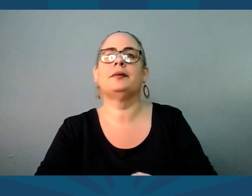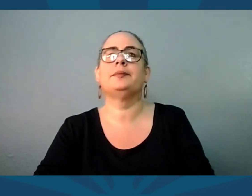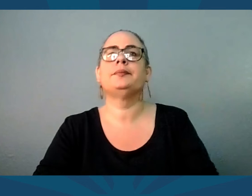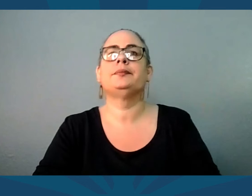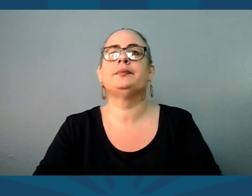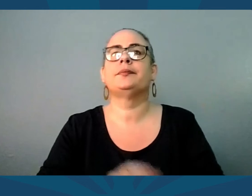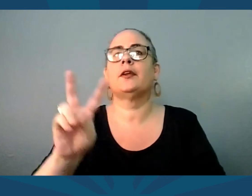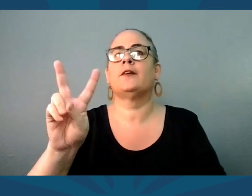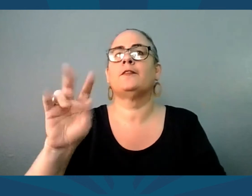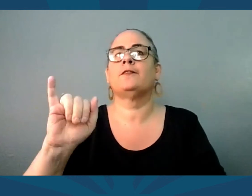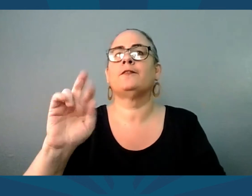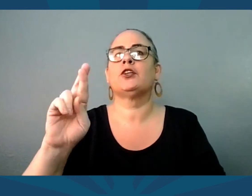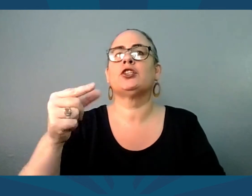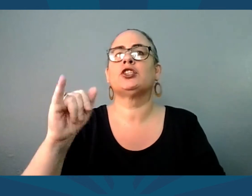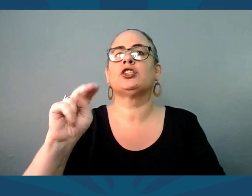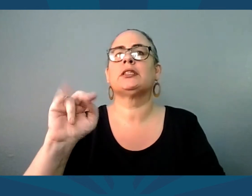Pinal,